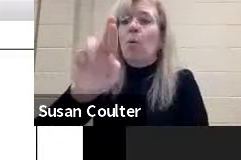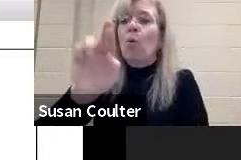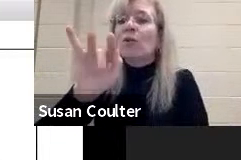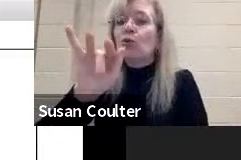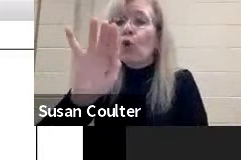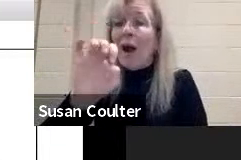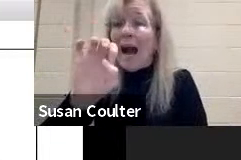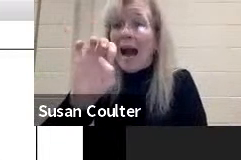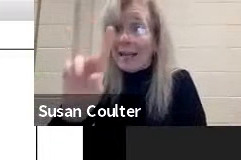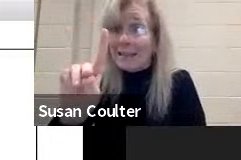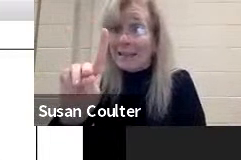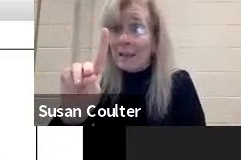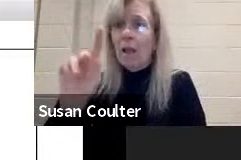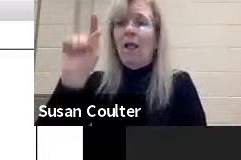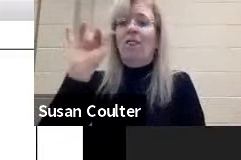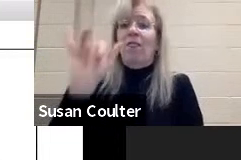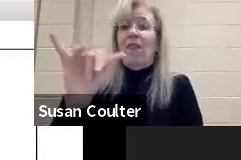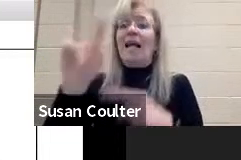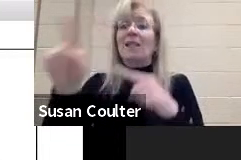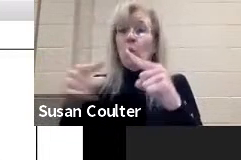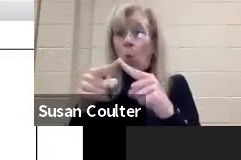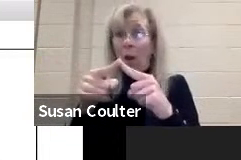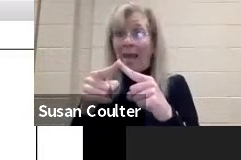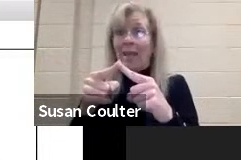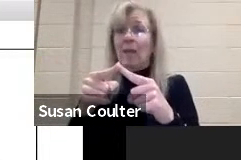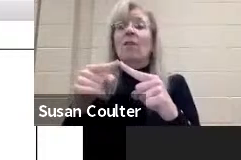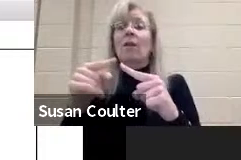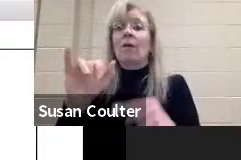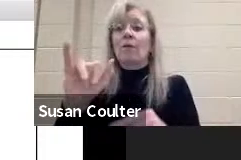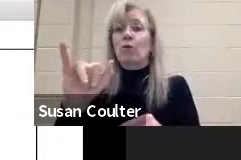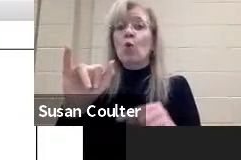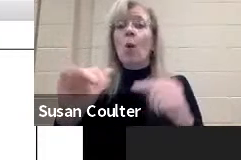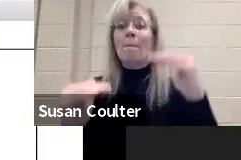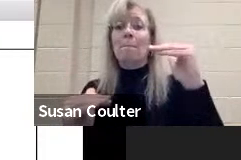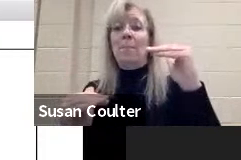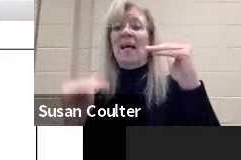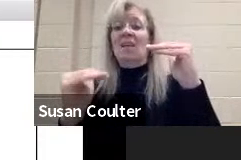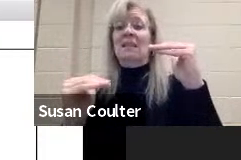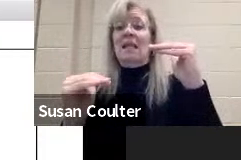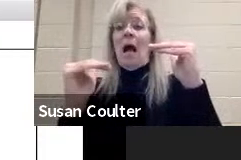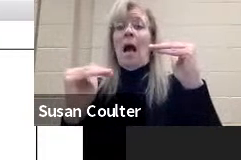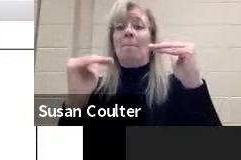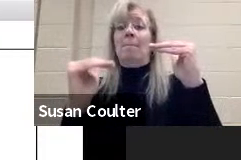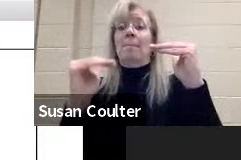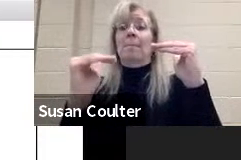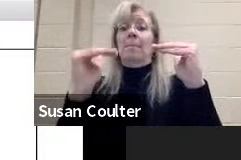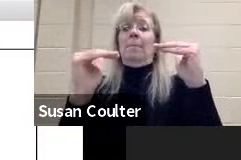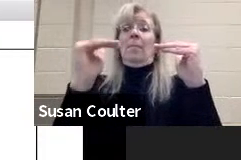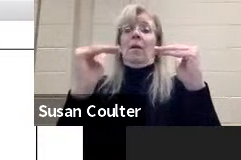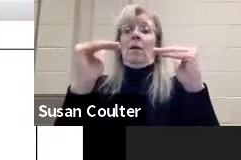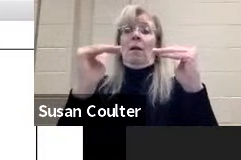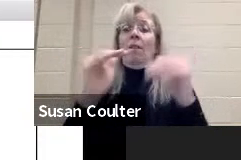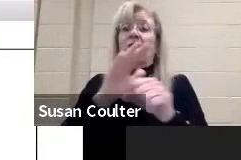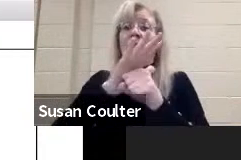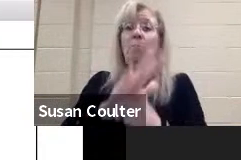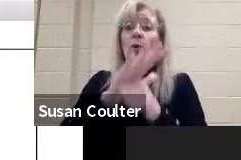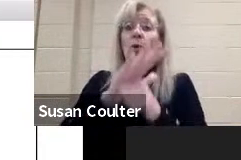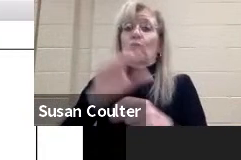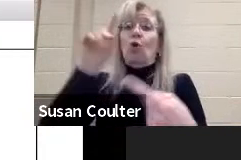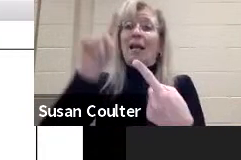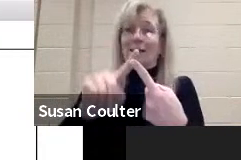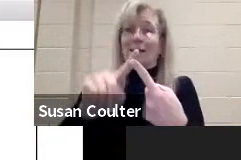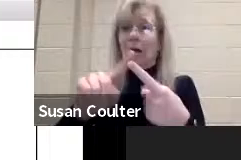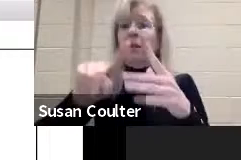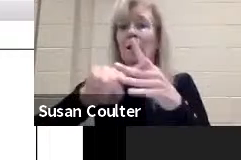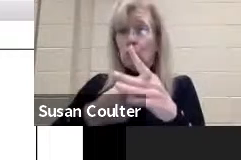pressurized. Pressurized, that's when you build up the